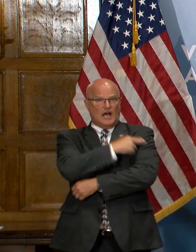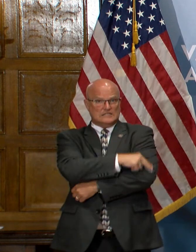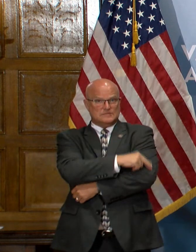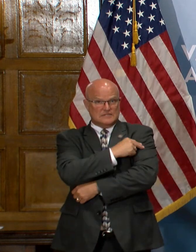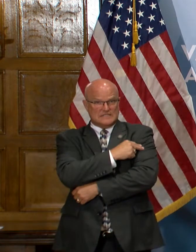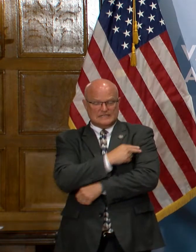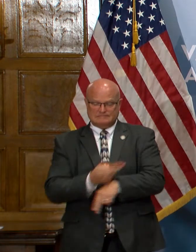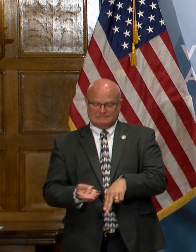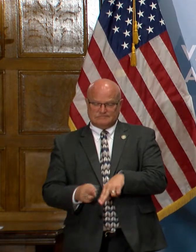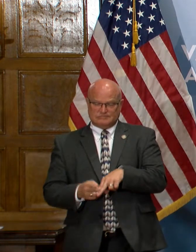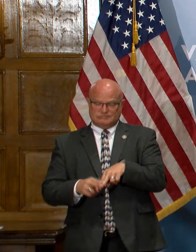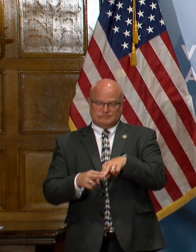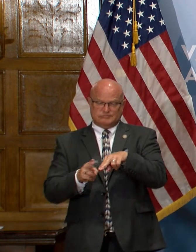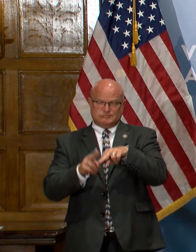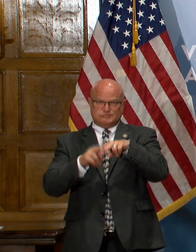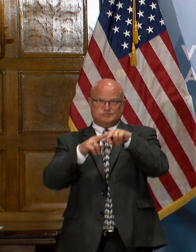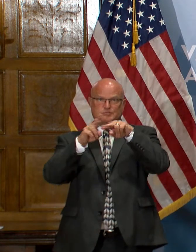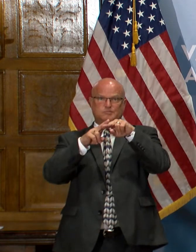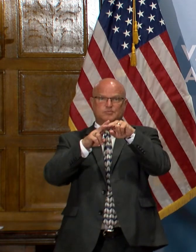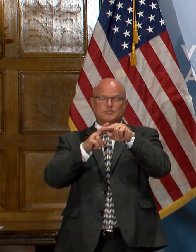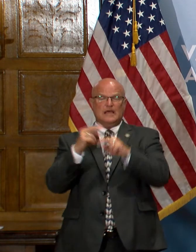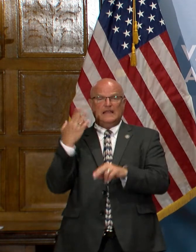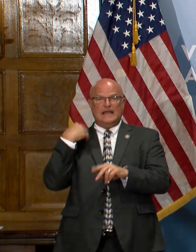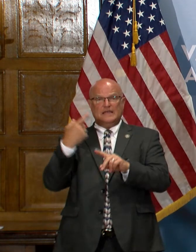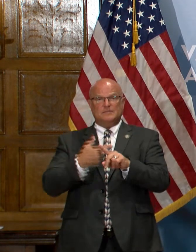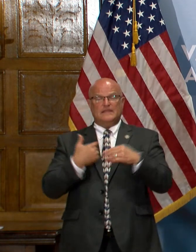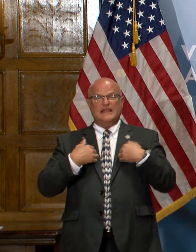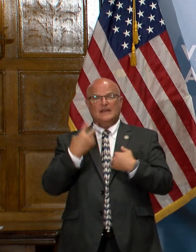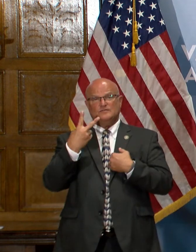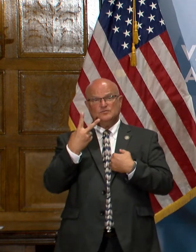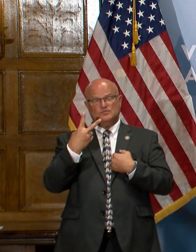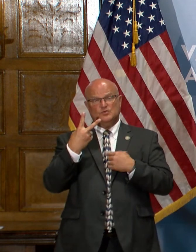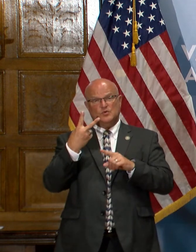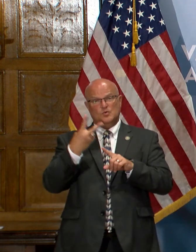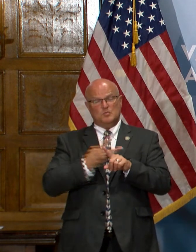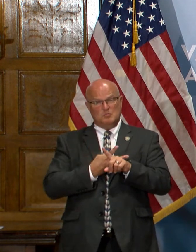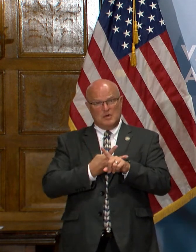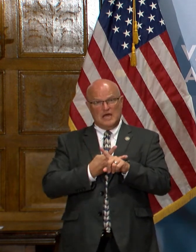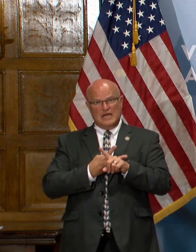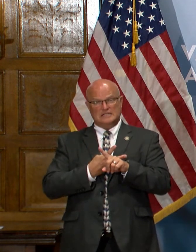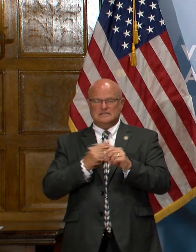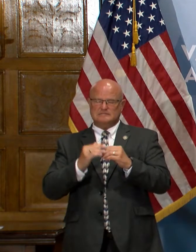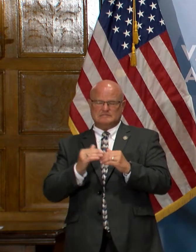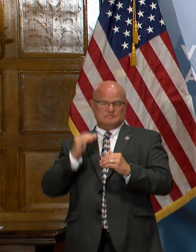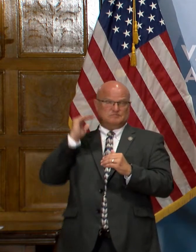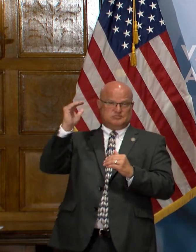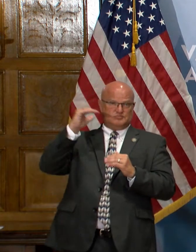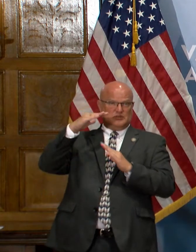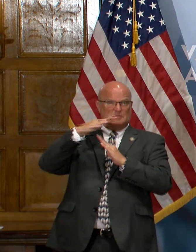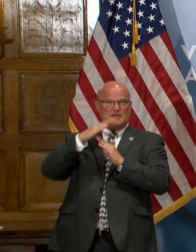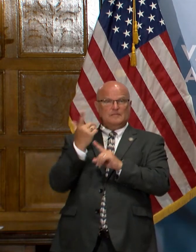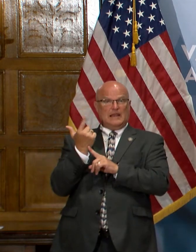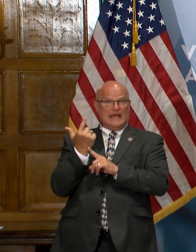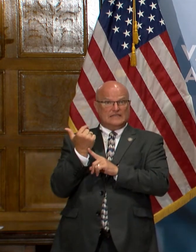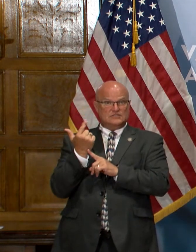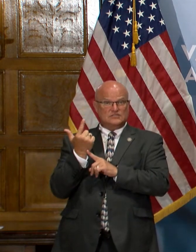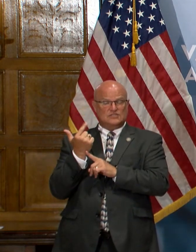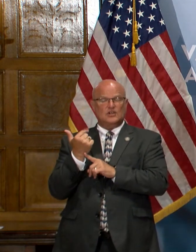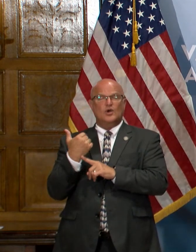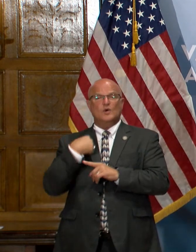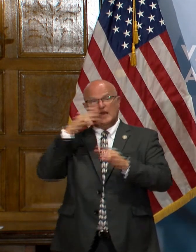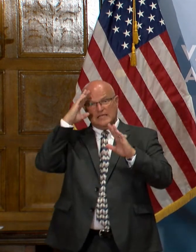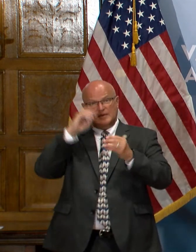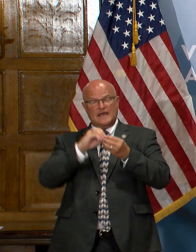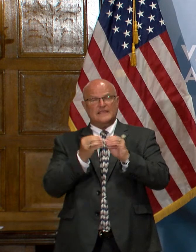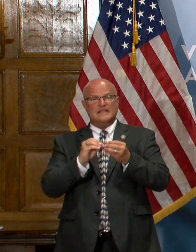Hospitalizations have increased significantly. Last month, we now have 2 months which far exceed our peak from last year. We expect the